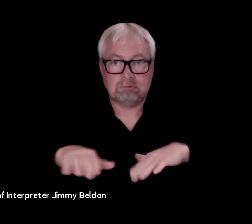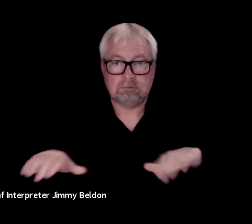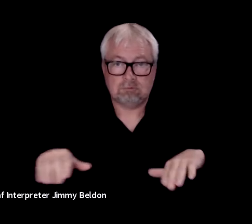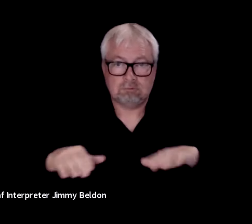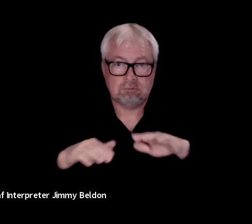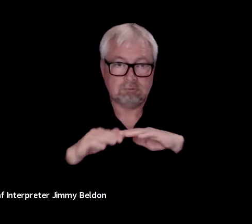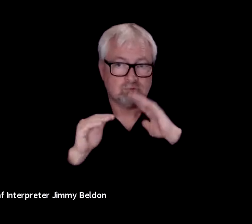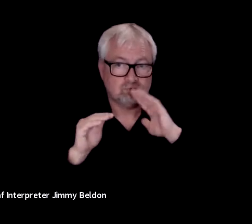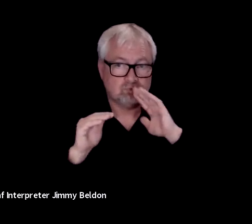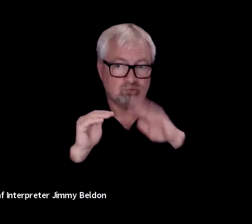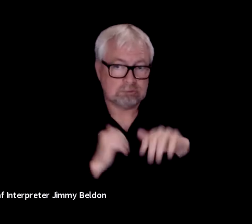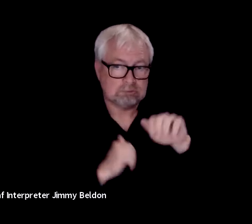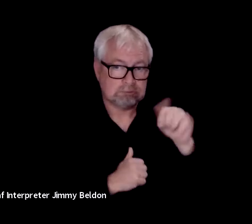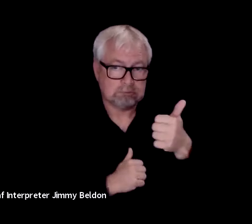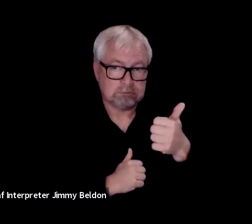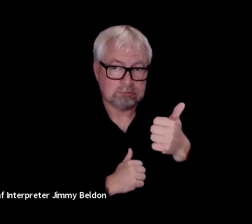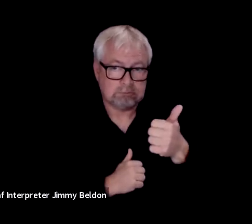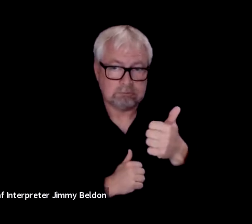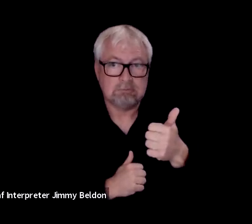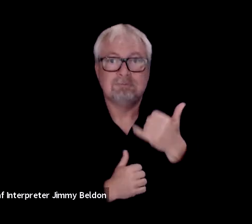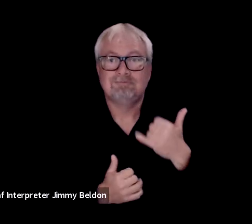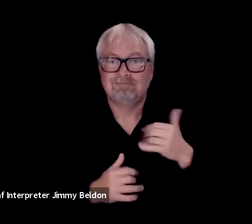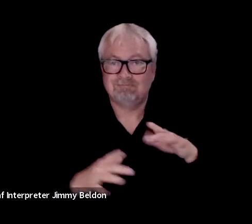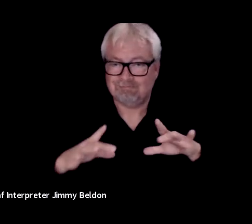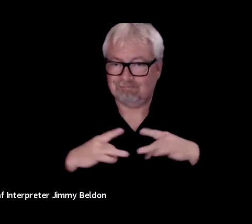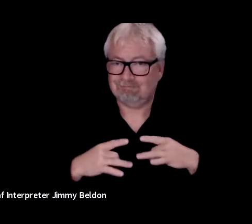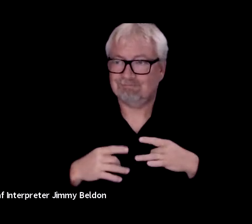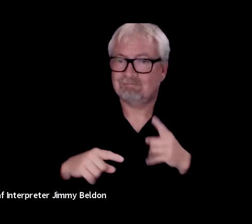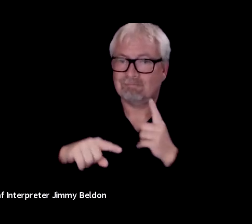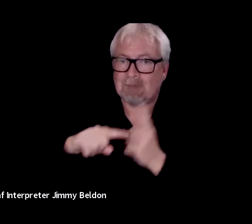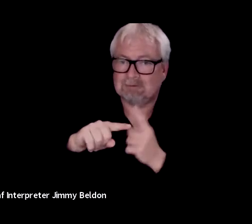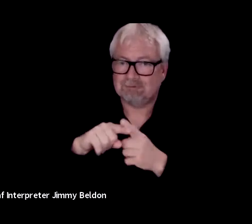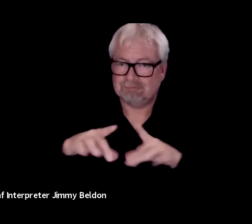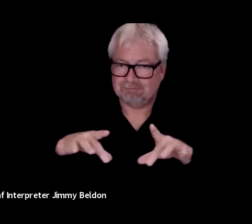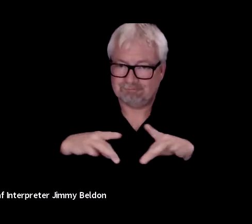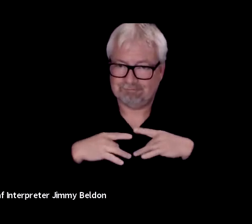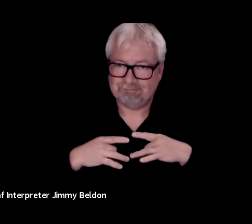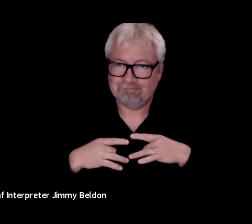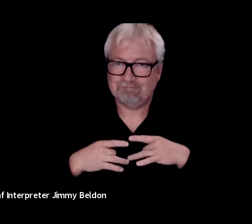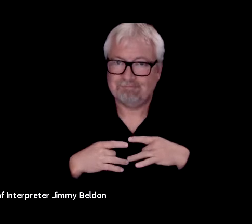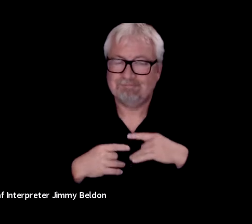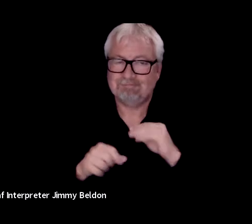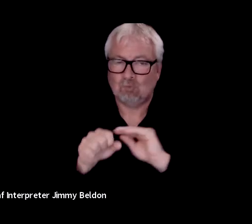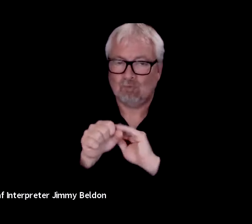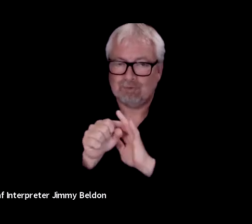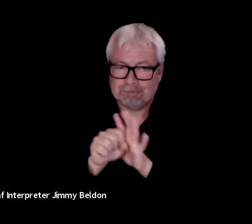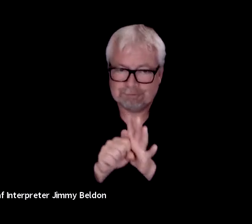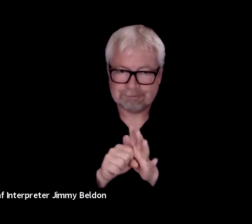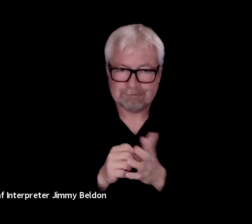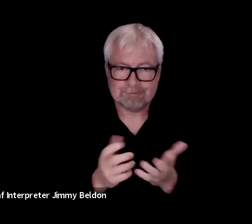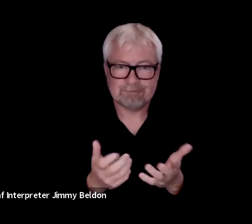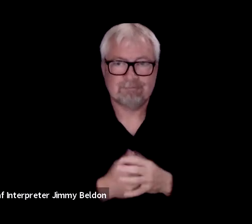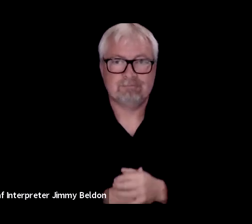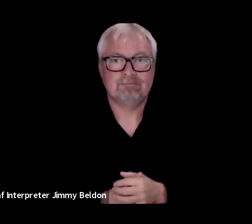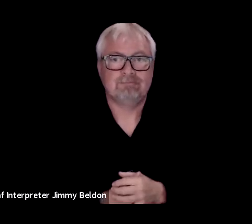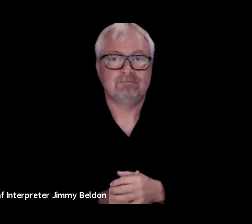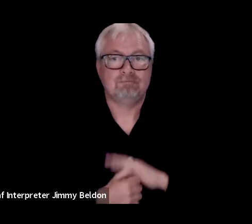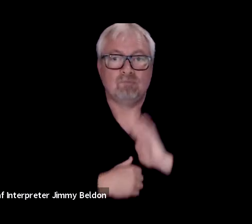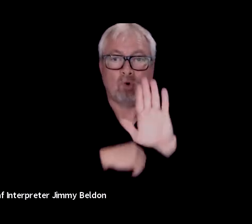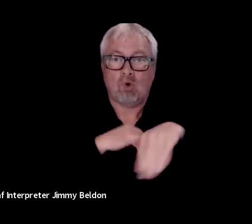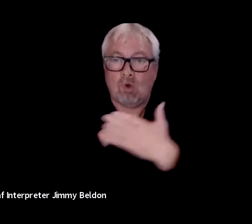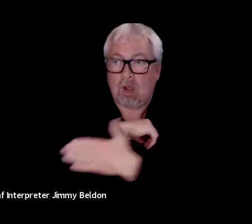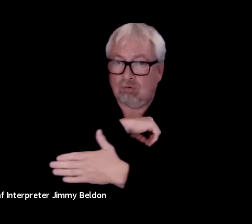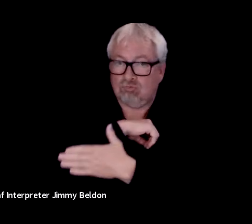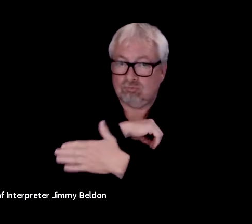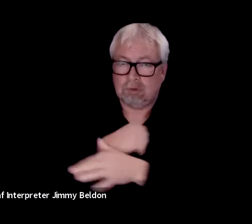2,500 just in the past 2 weeks alone. All but 4 of Minnesota's 87 counties are listed by the CDC as having